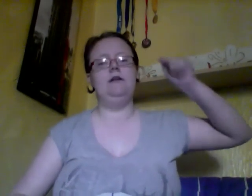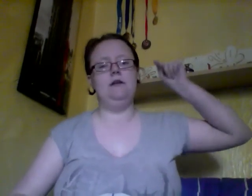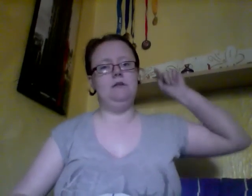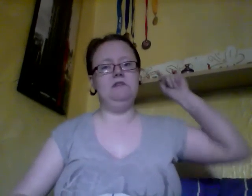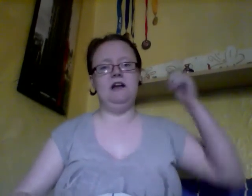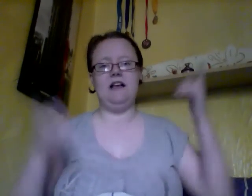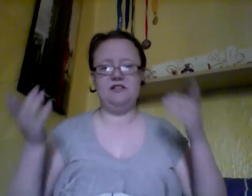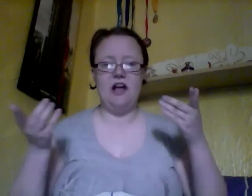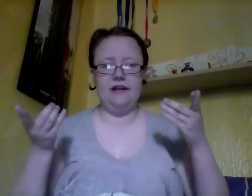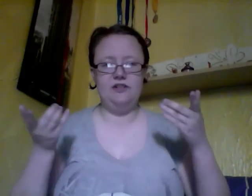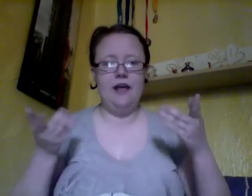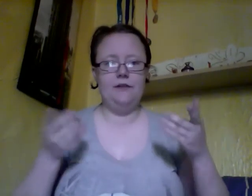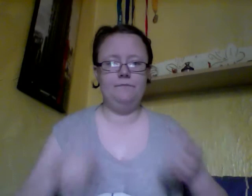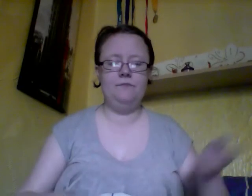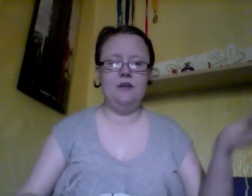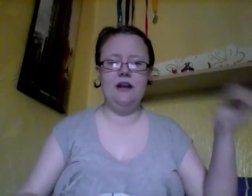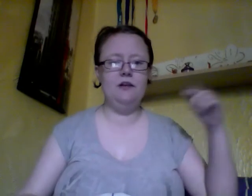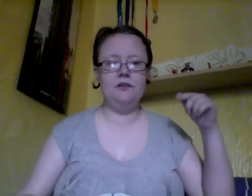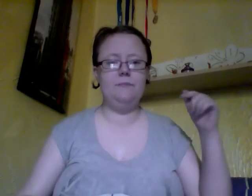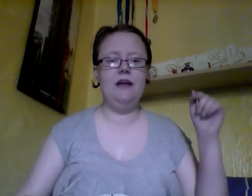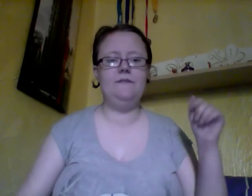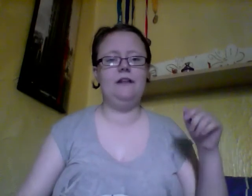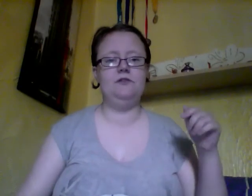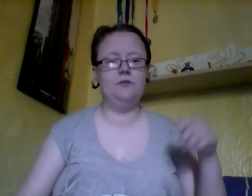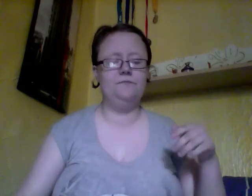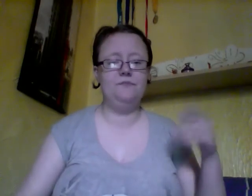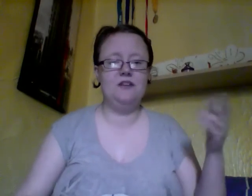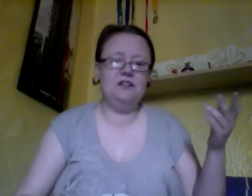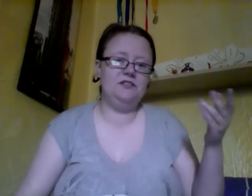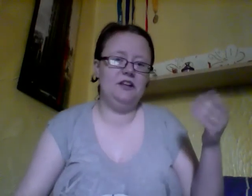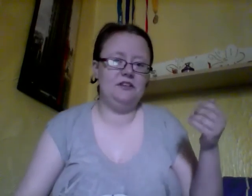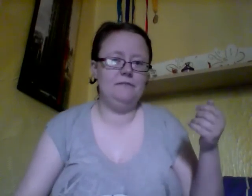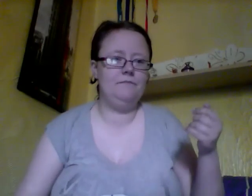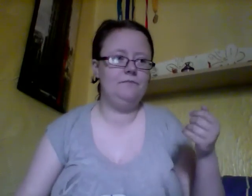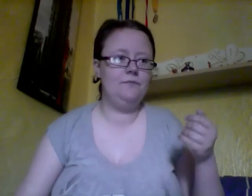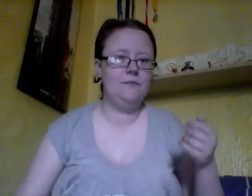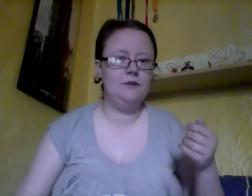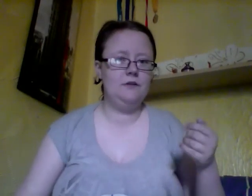I mean, as Sally said, he doesn't get paid for this, you know. He just does it.